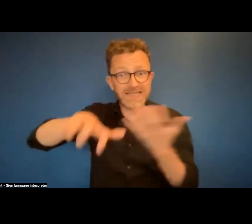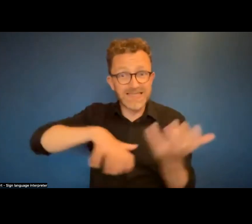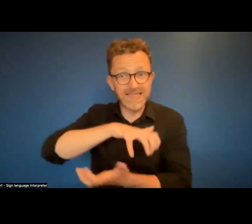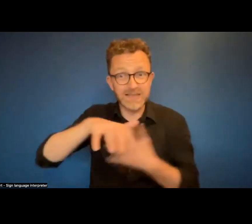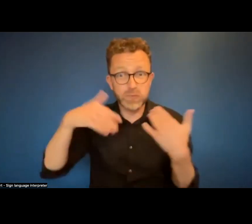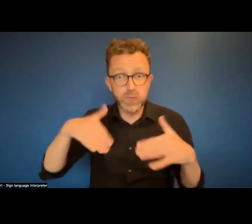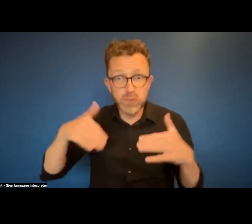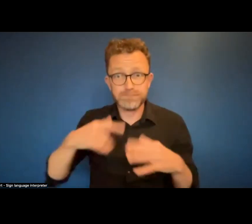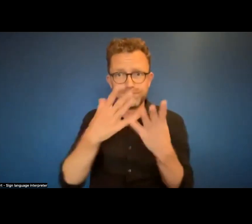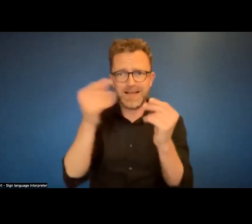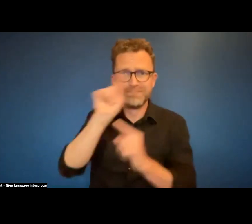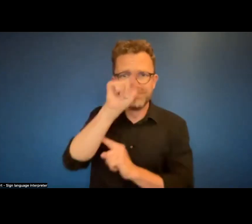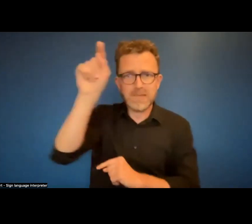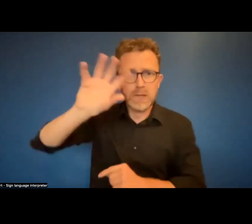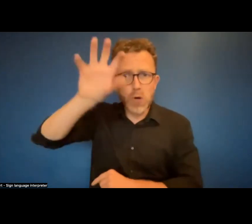challenge of